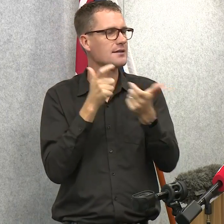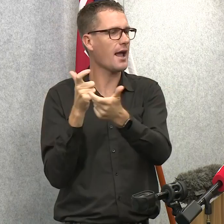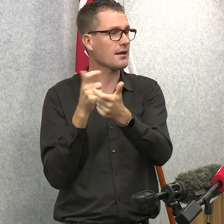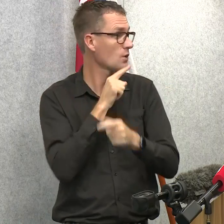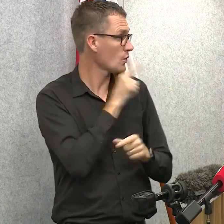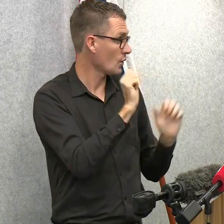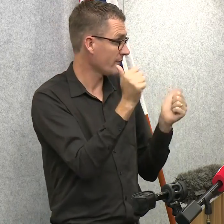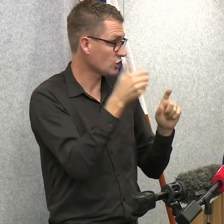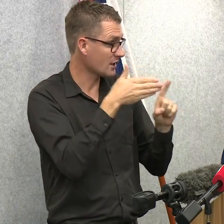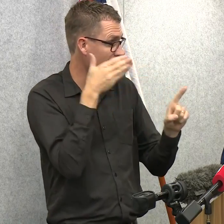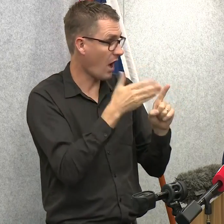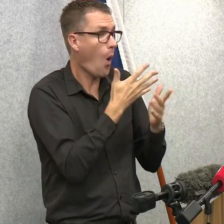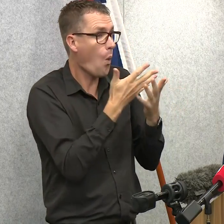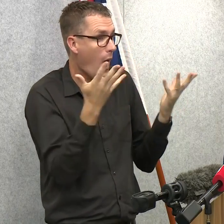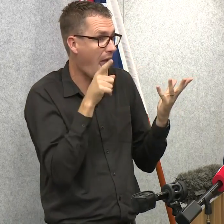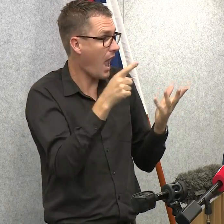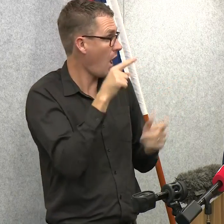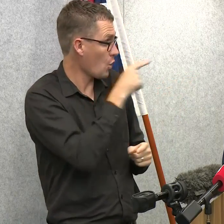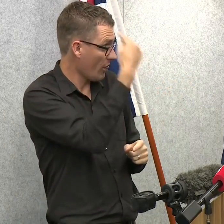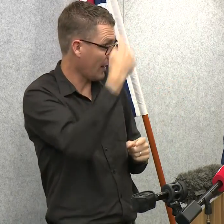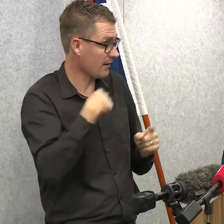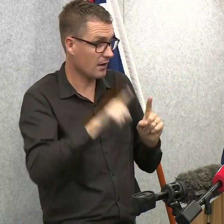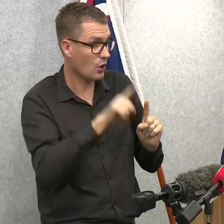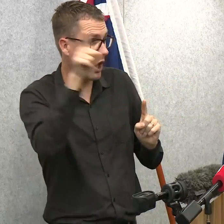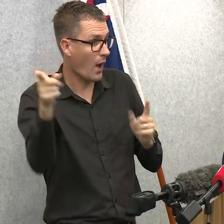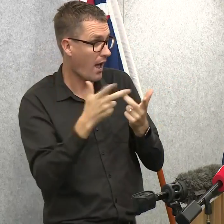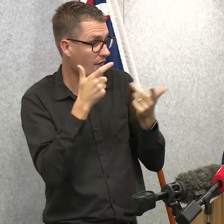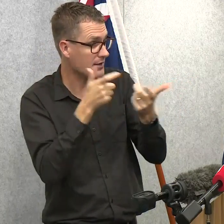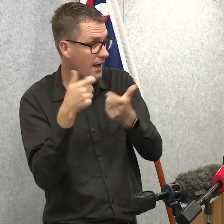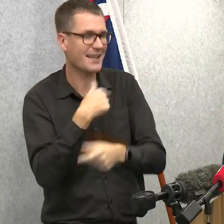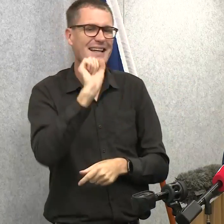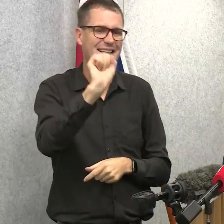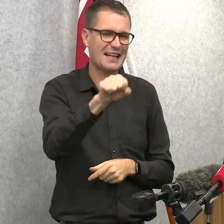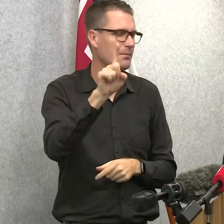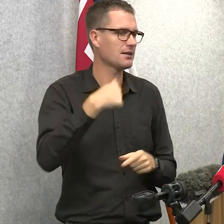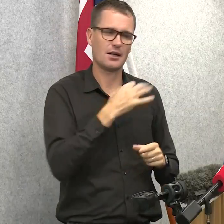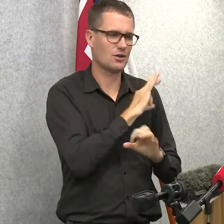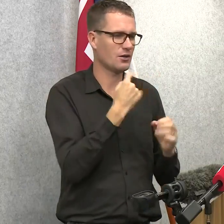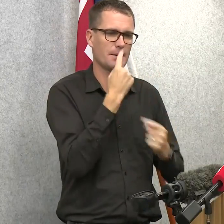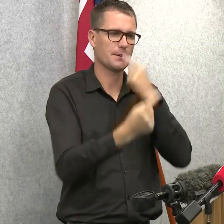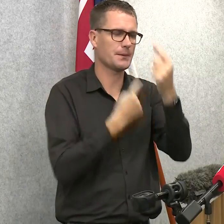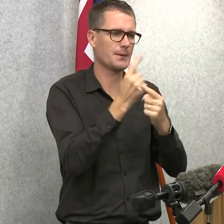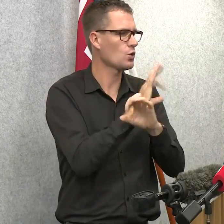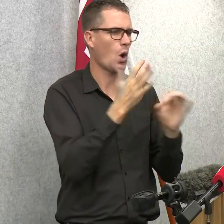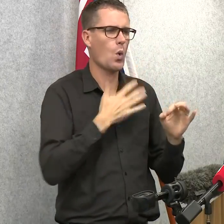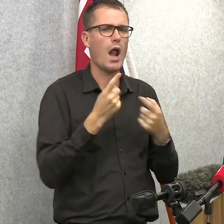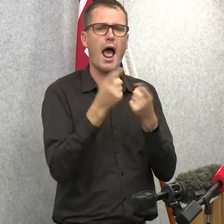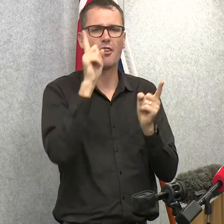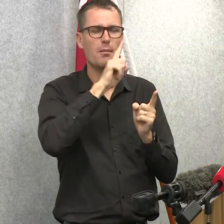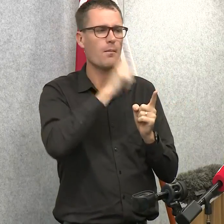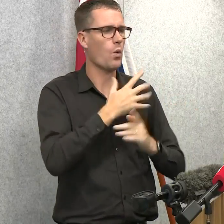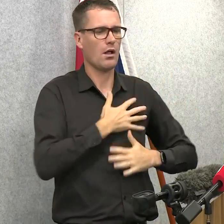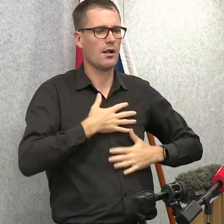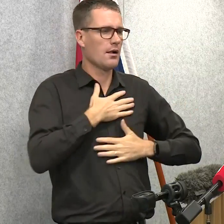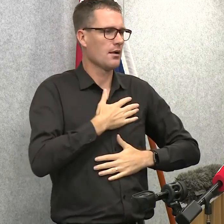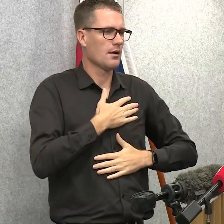he was going? Yes, but I'm not going to go into those details. I don't wish to traumatise others, so that will form